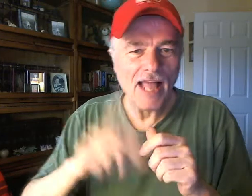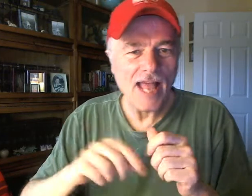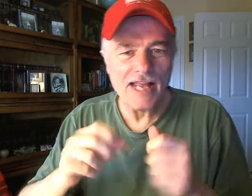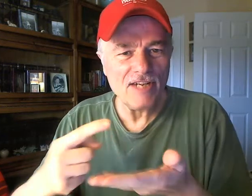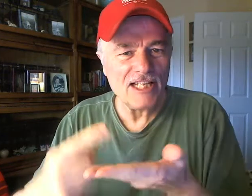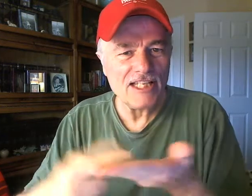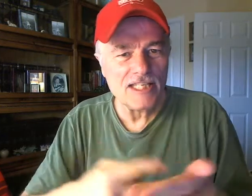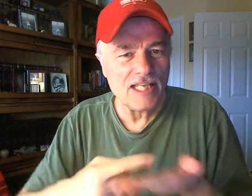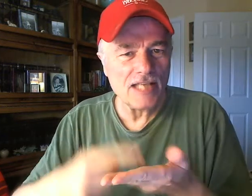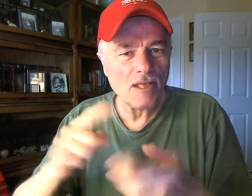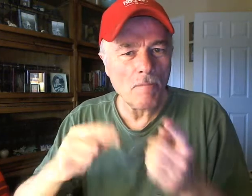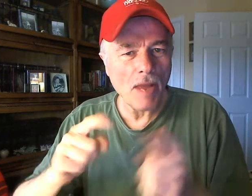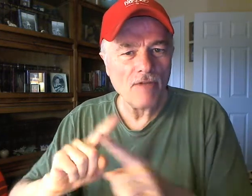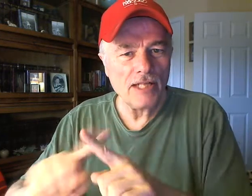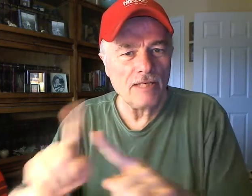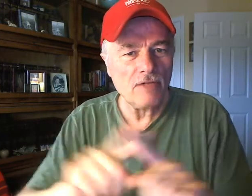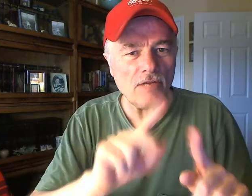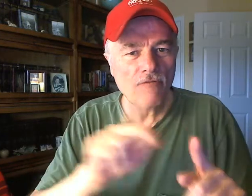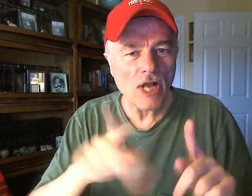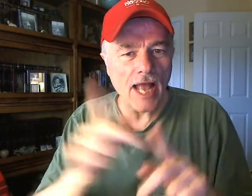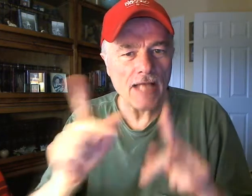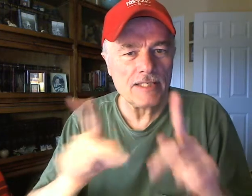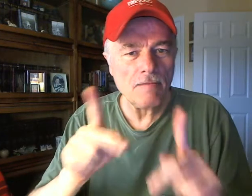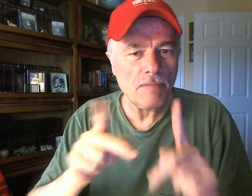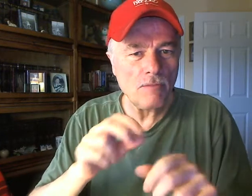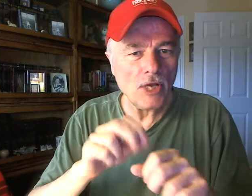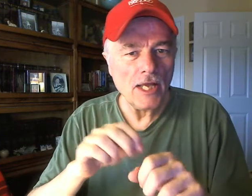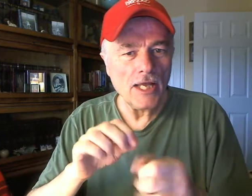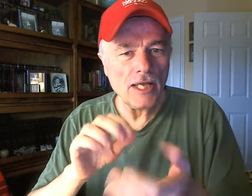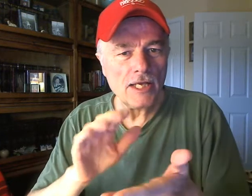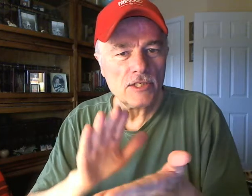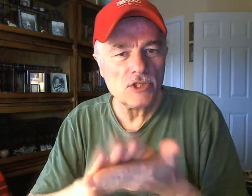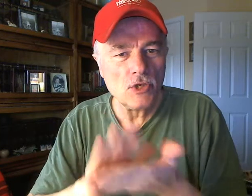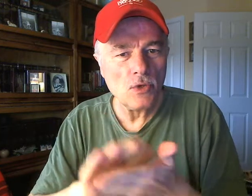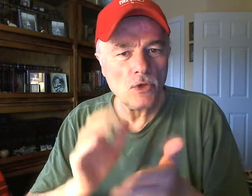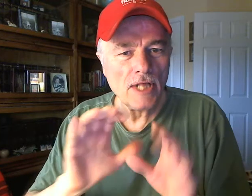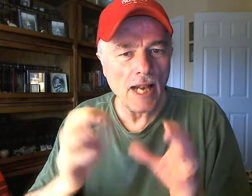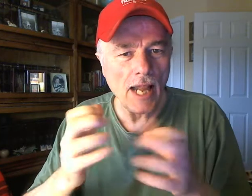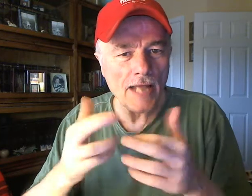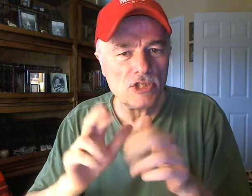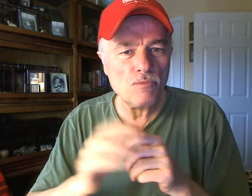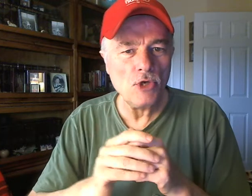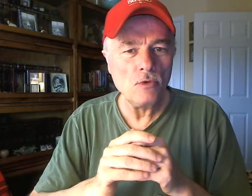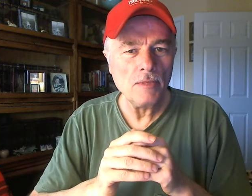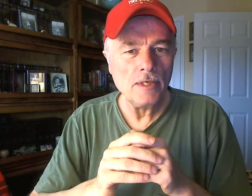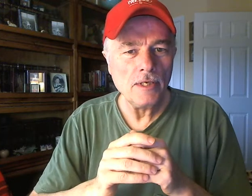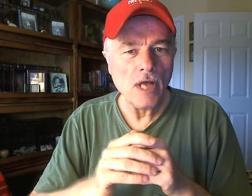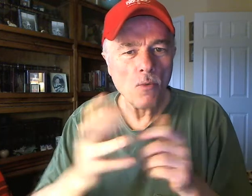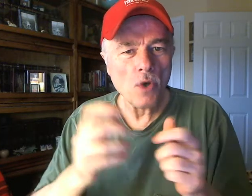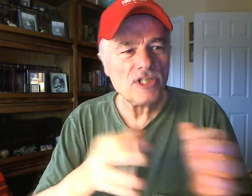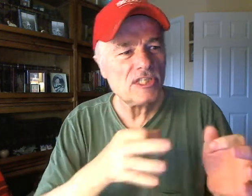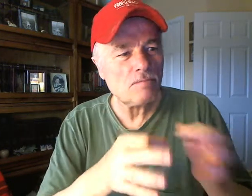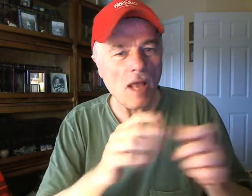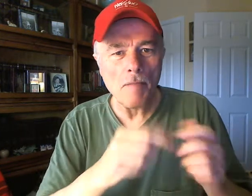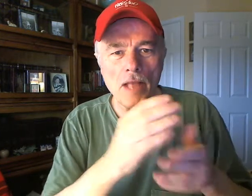Can't even discuss about different kinds of people. It's good. That's sweet. What is spirit